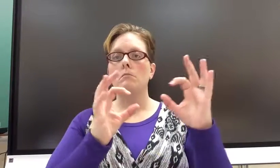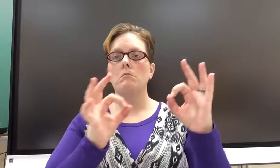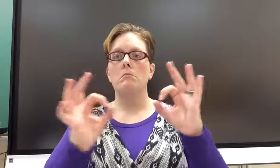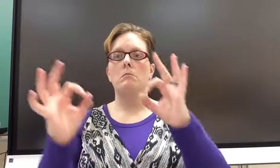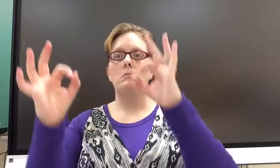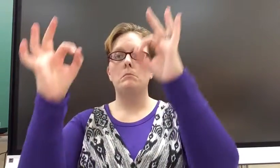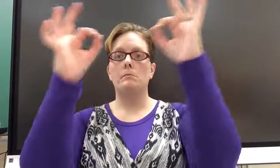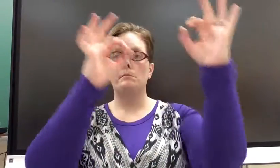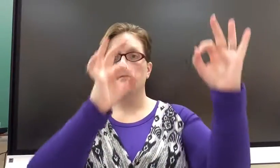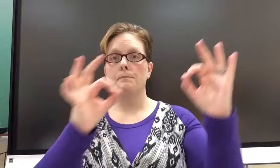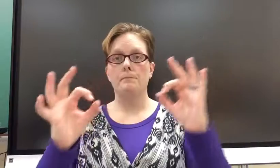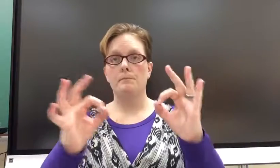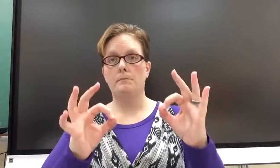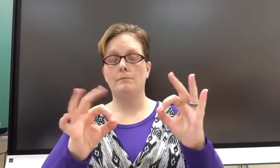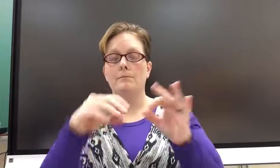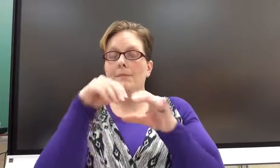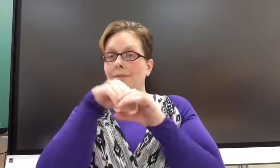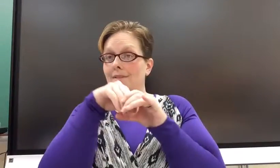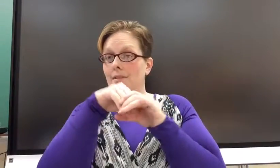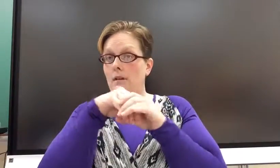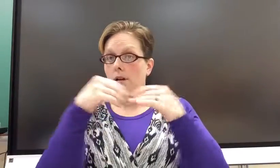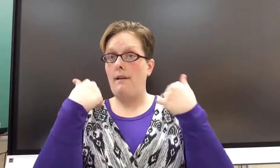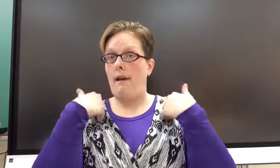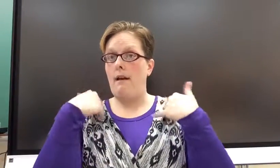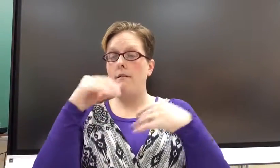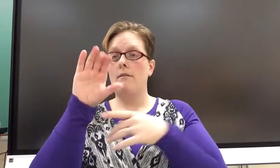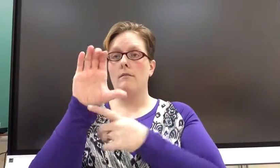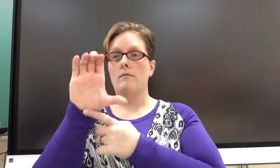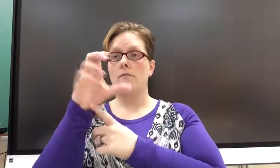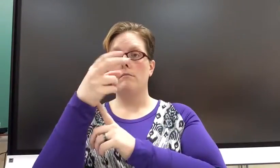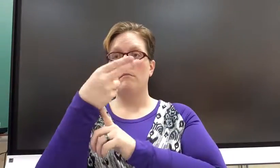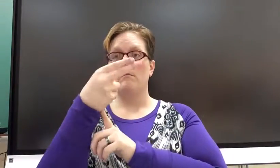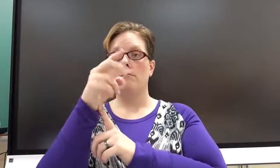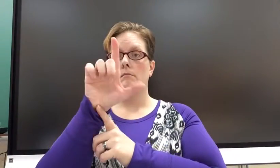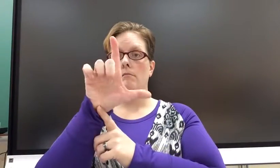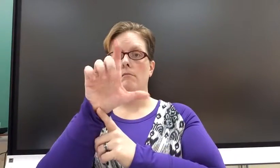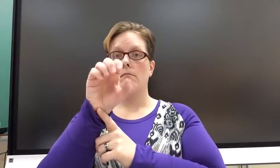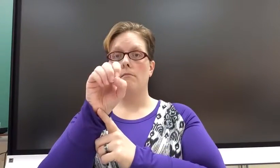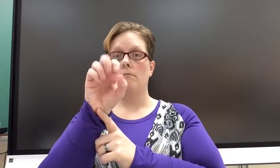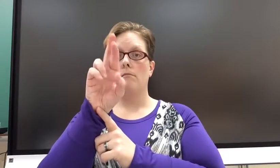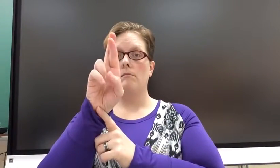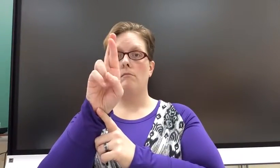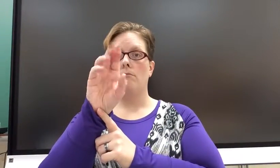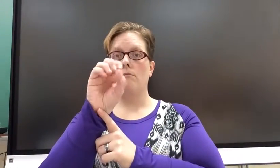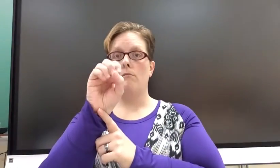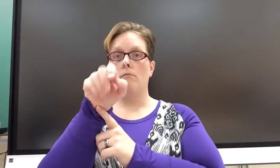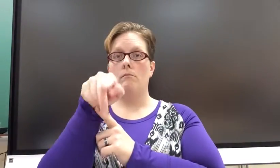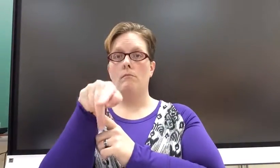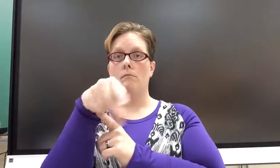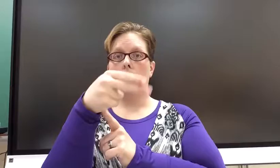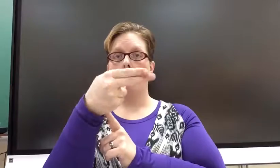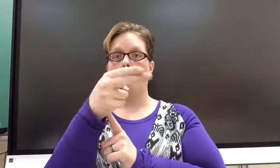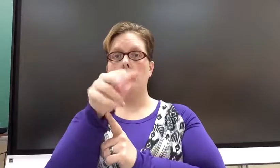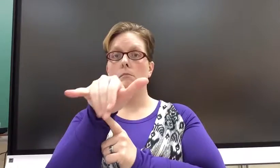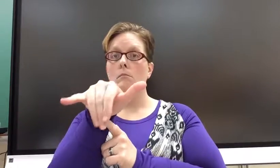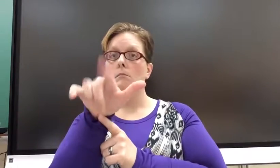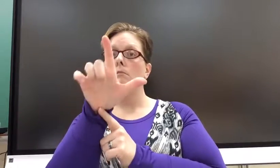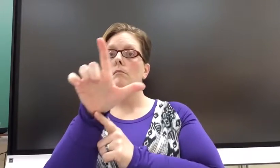They're green and they're little dots that are inside the cells. Inside of the chloroplast